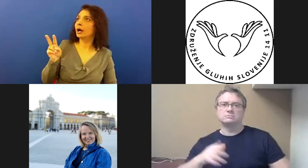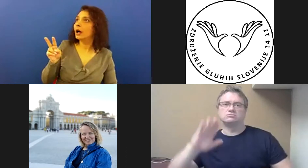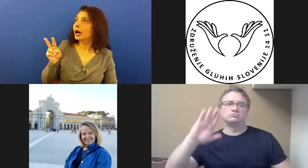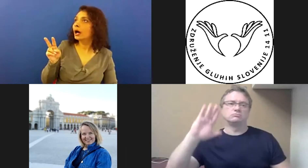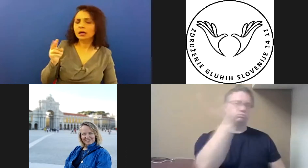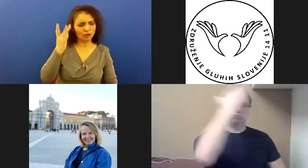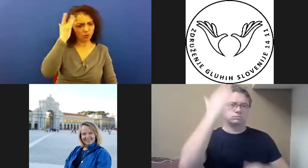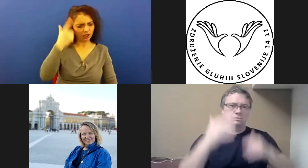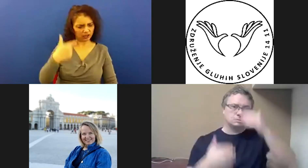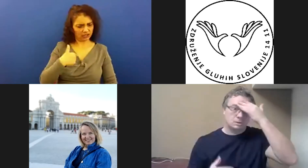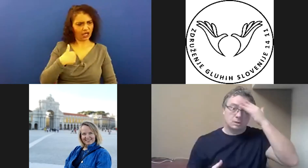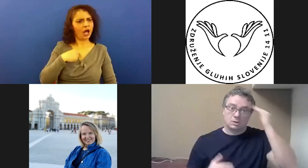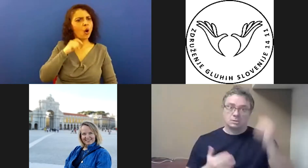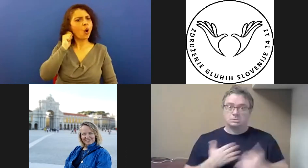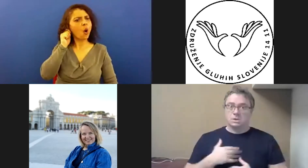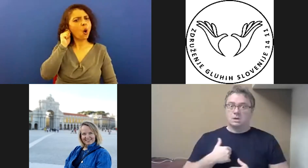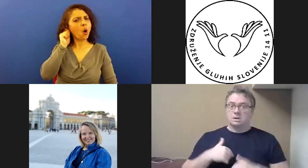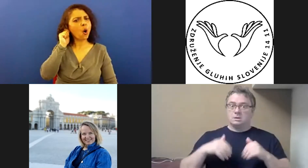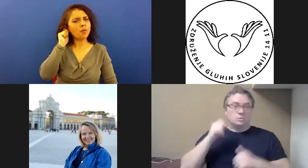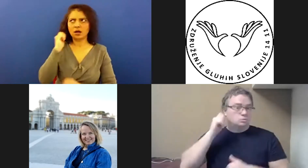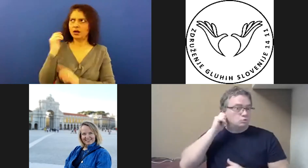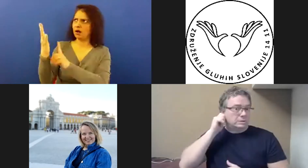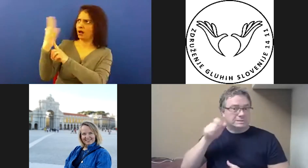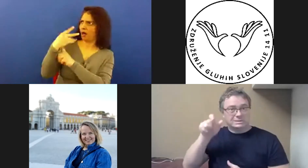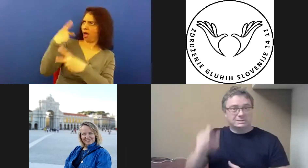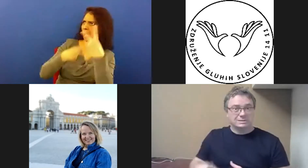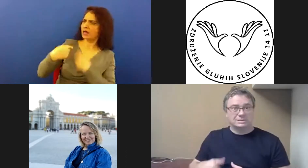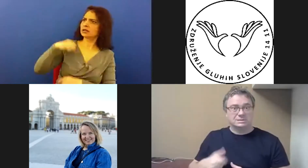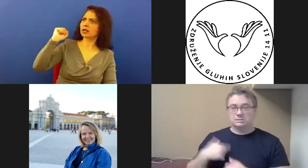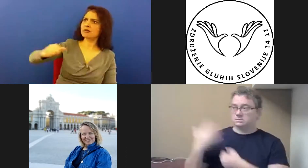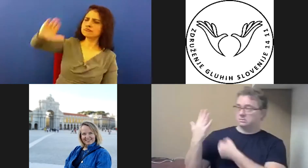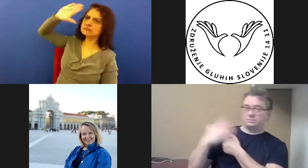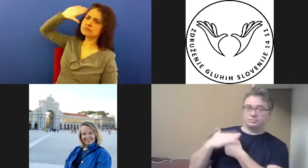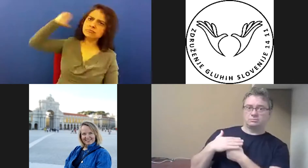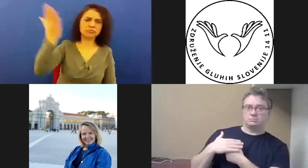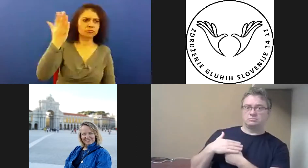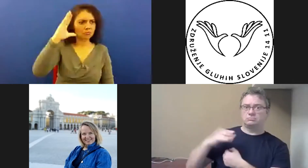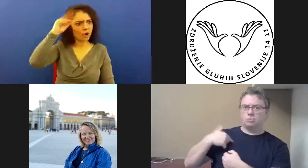if somebody bullies you, slap him in the face.